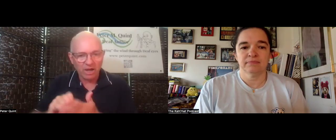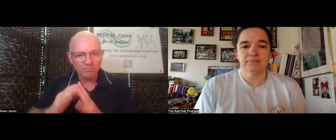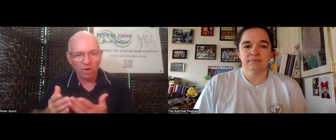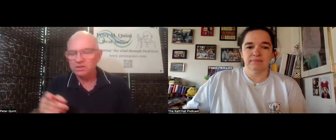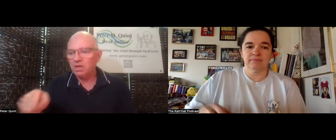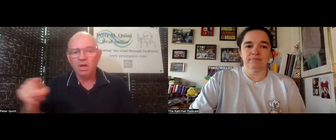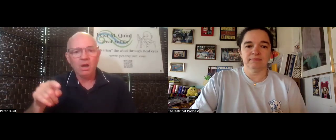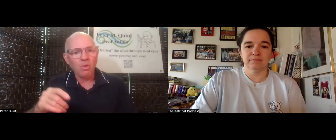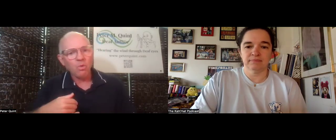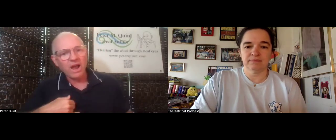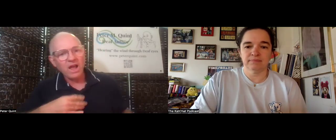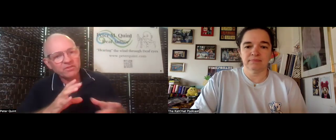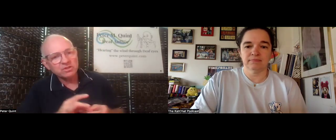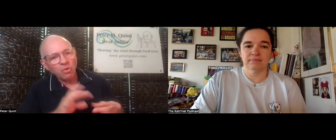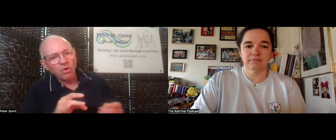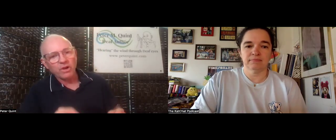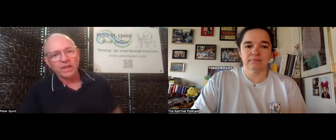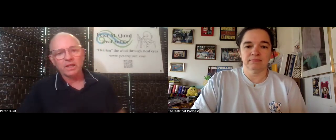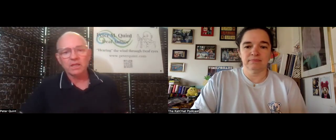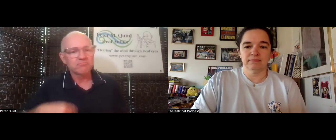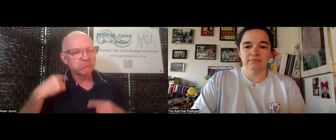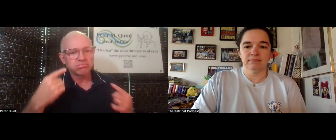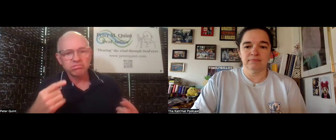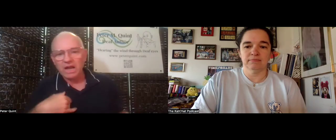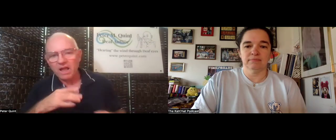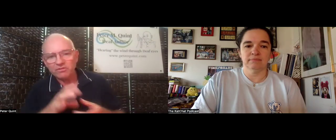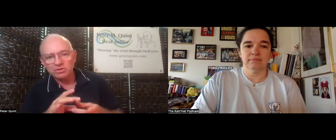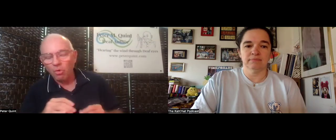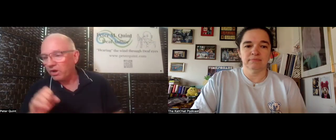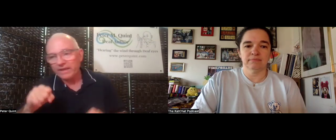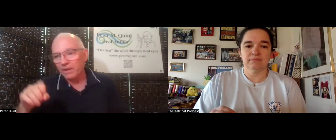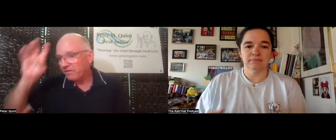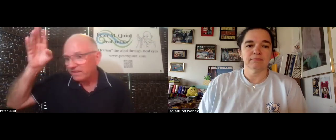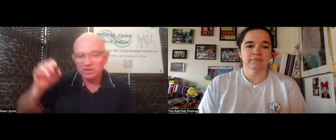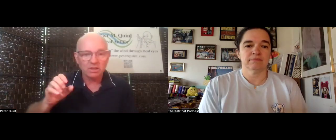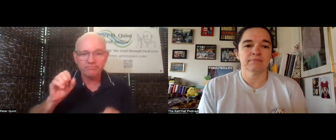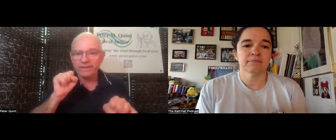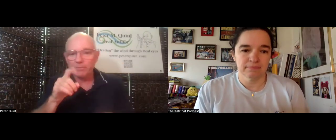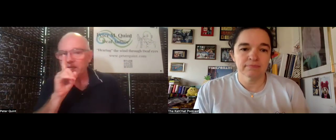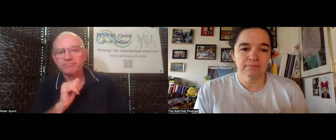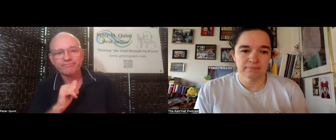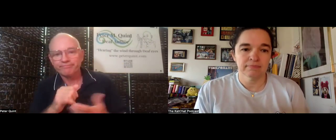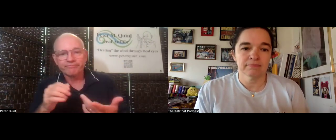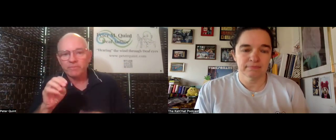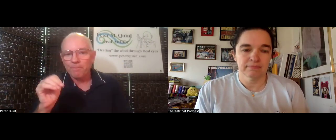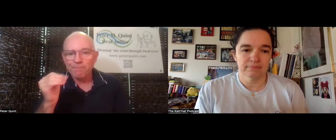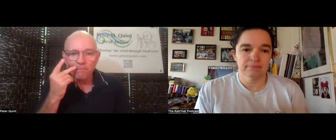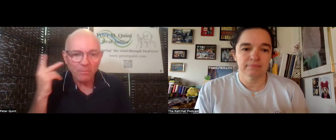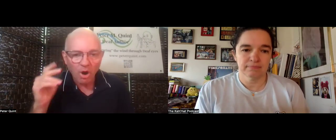I write books. Oh, I have a story. I have a story. It can be fiction, can be